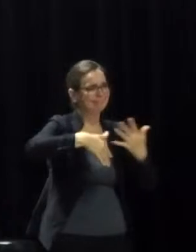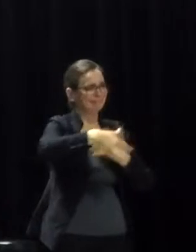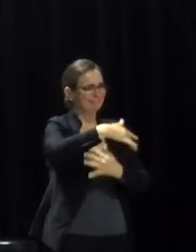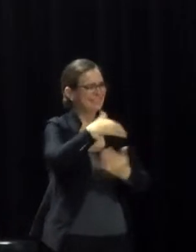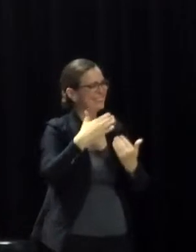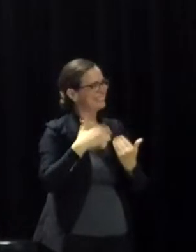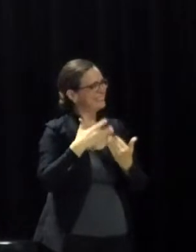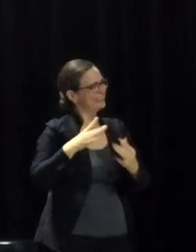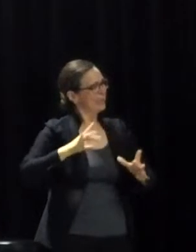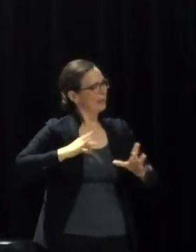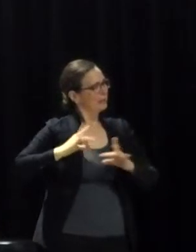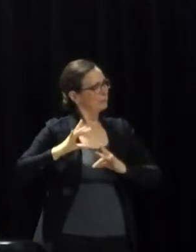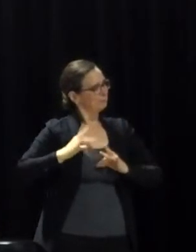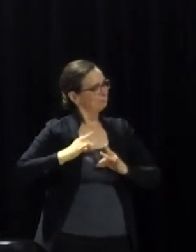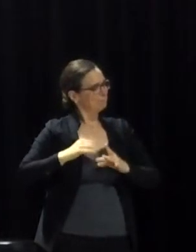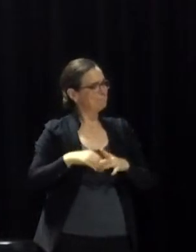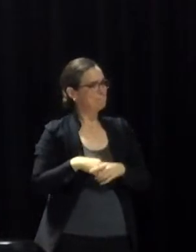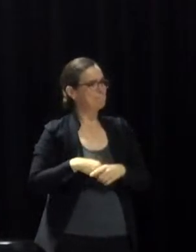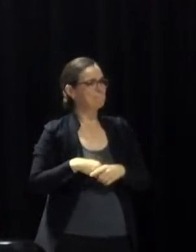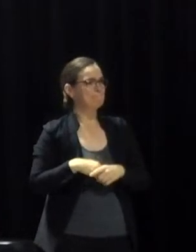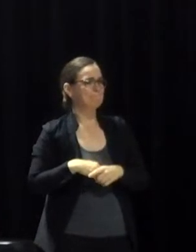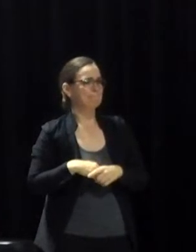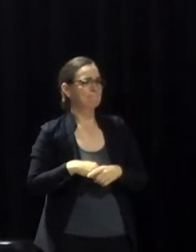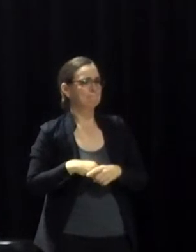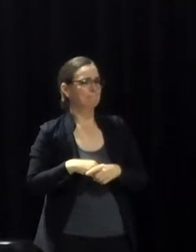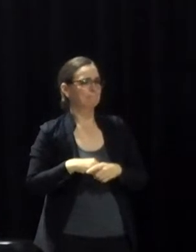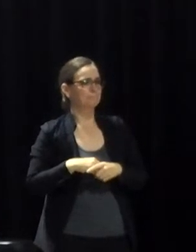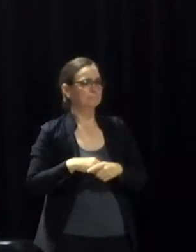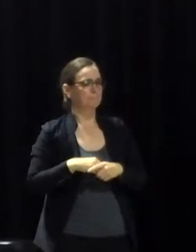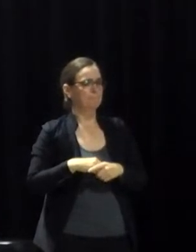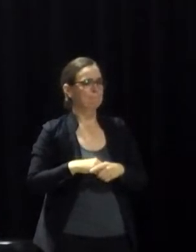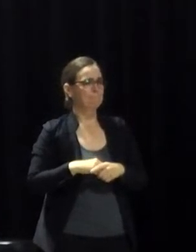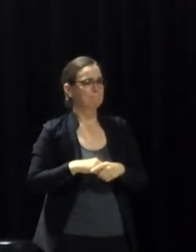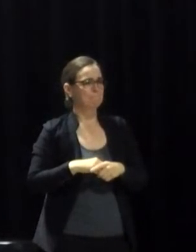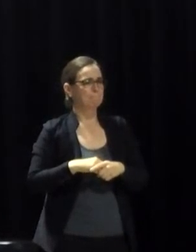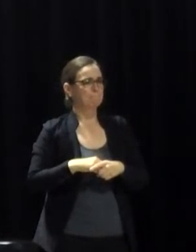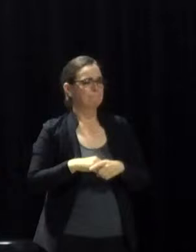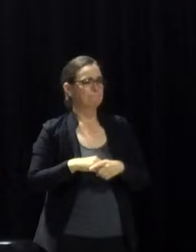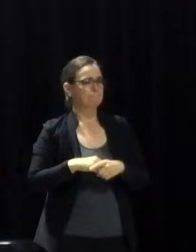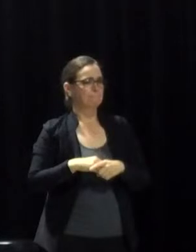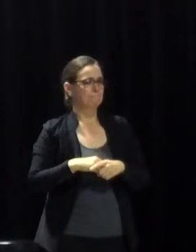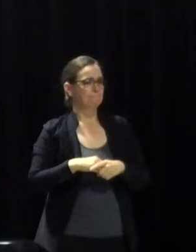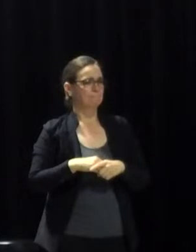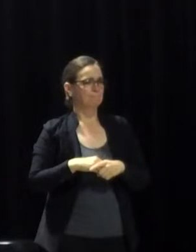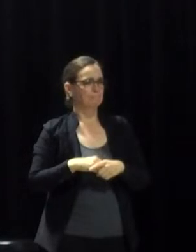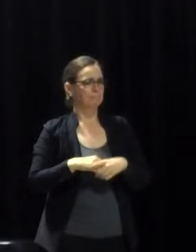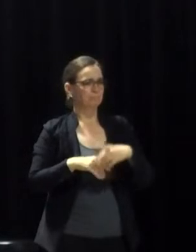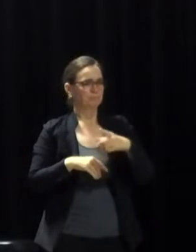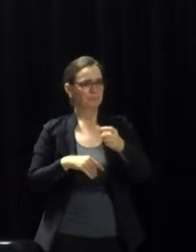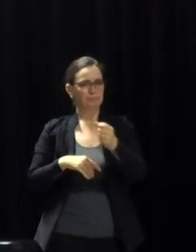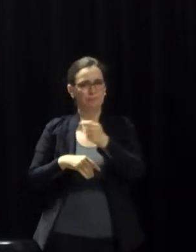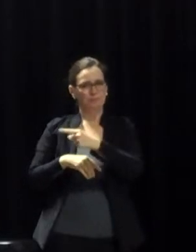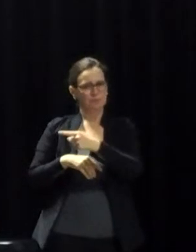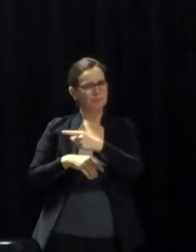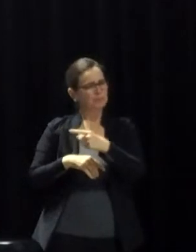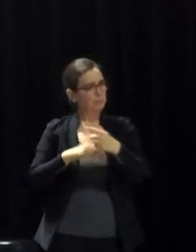and identify. And did you mentioned, tables not properly spaced or people not wearing, did you